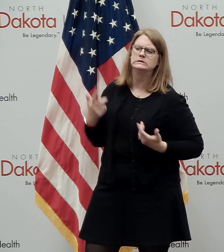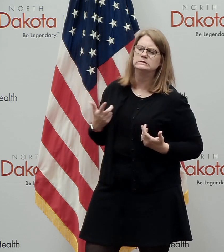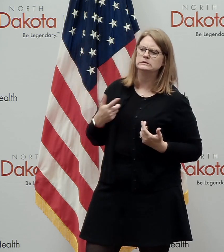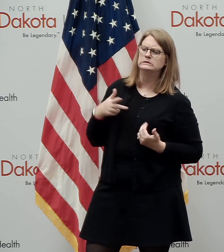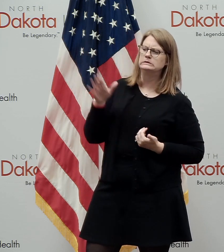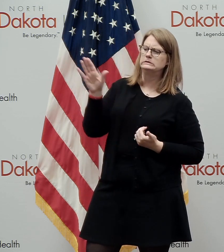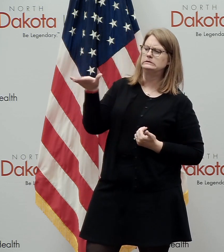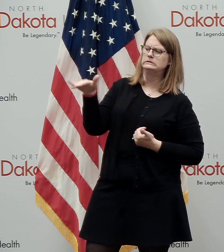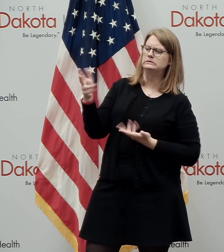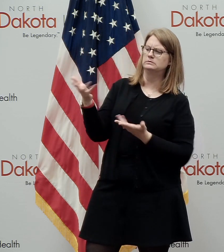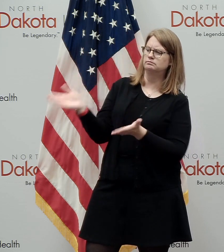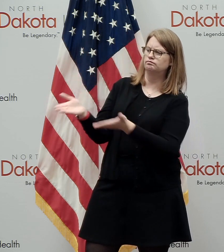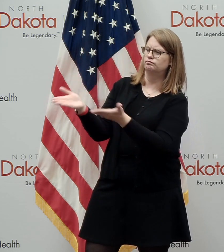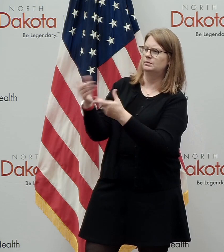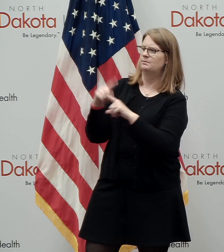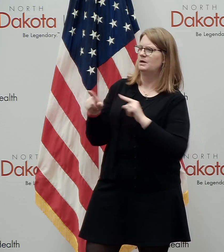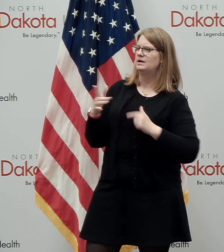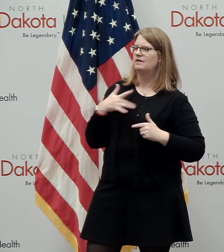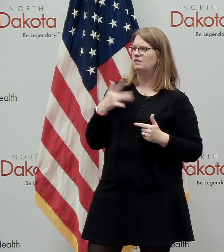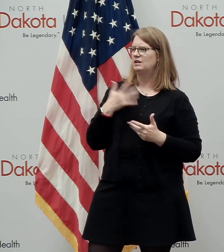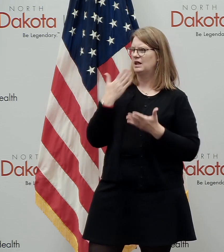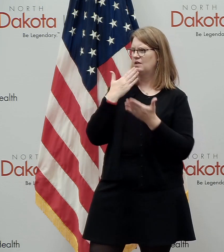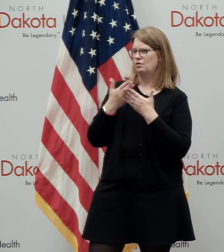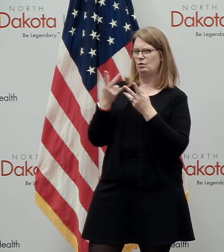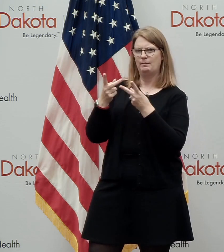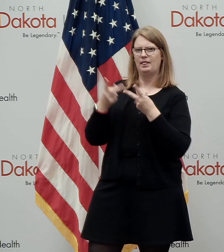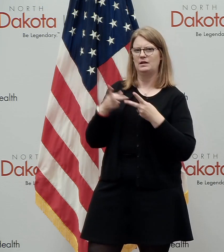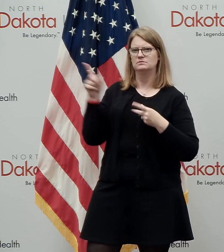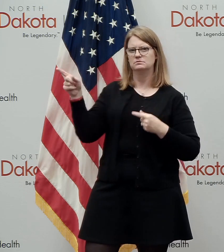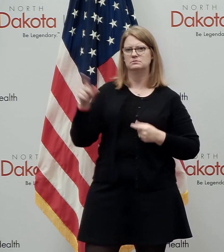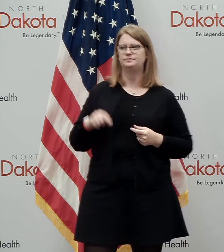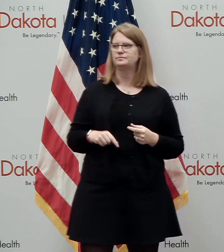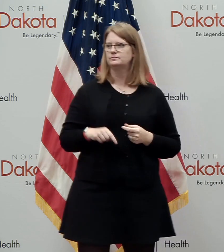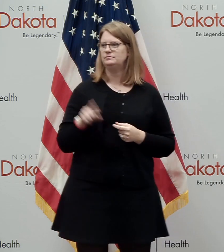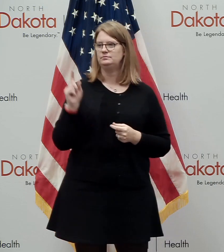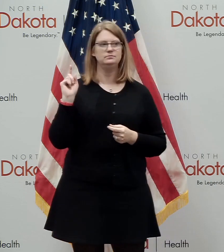a little nudge, but right now I feel like they're in a good spot.